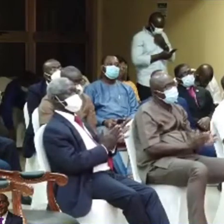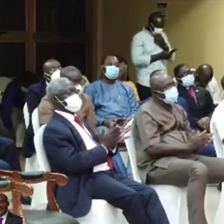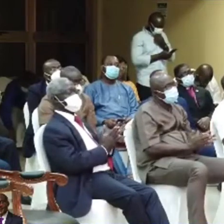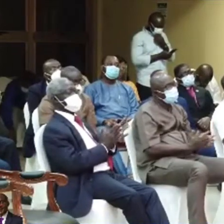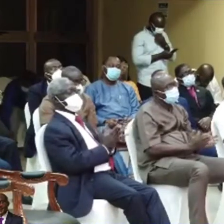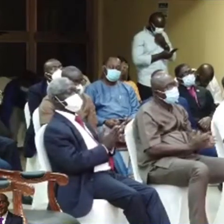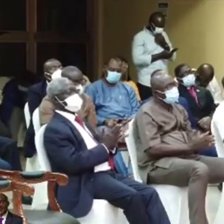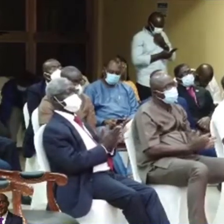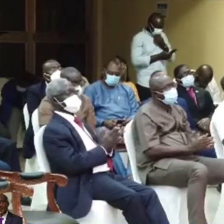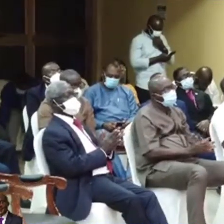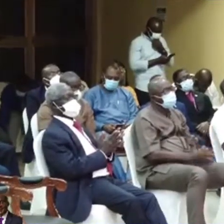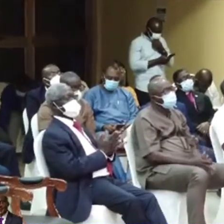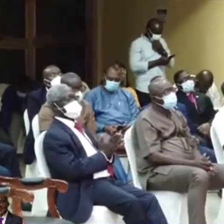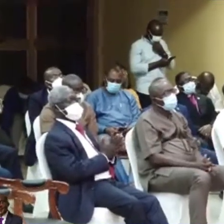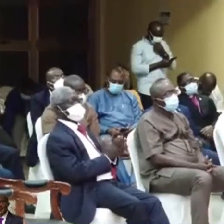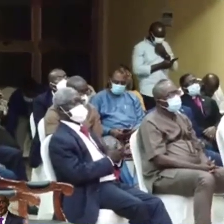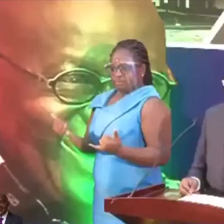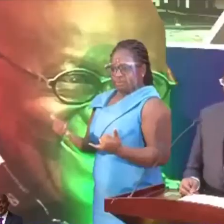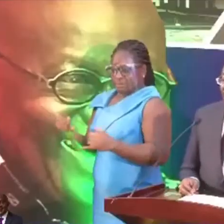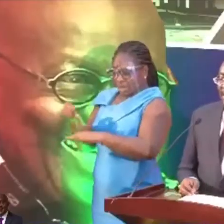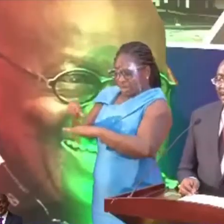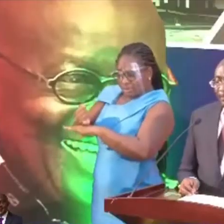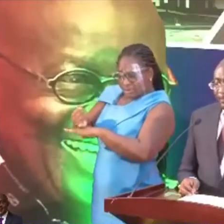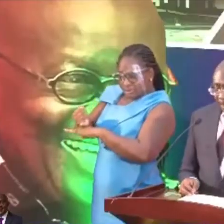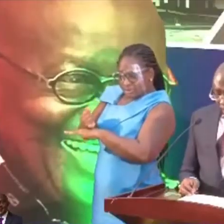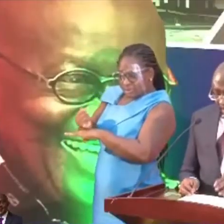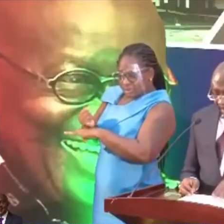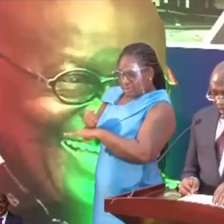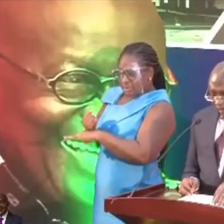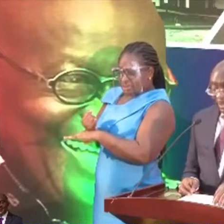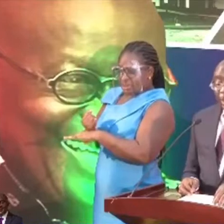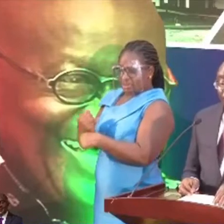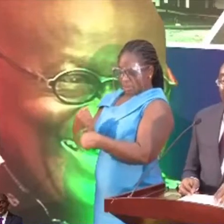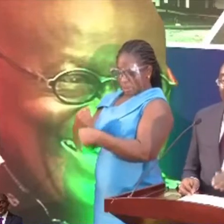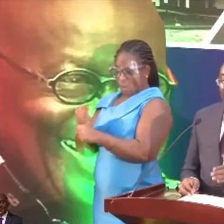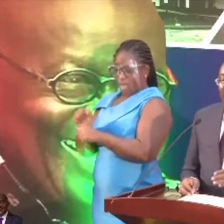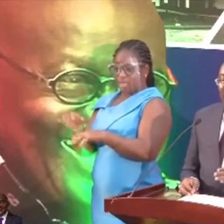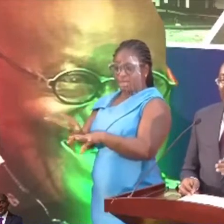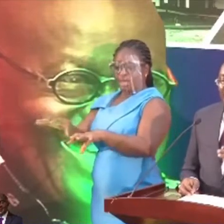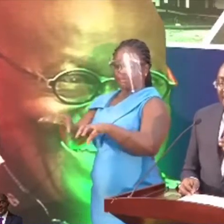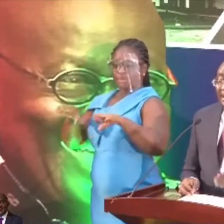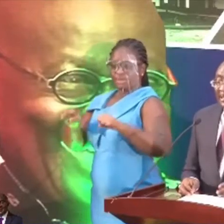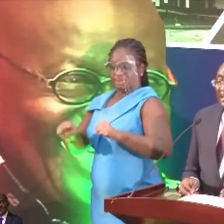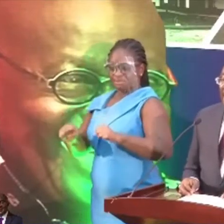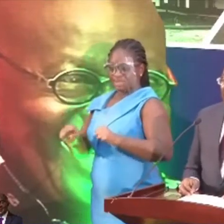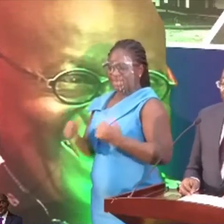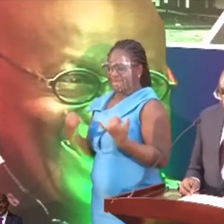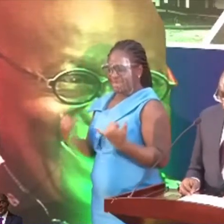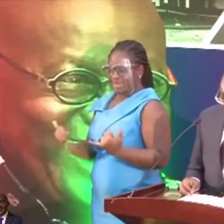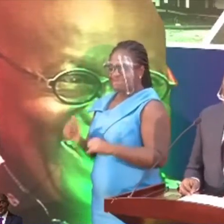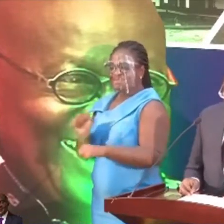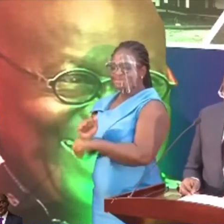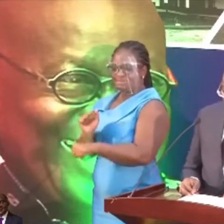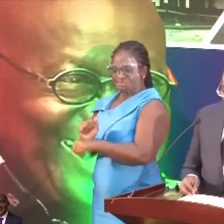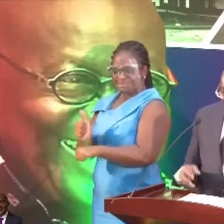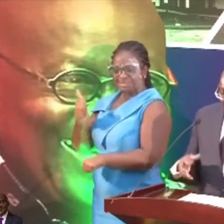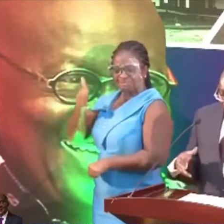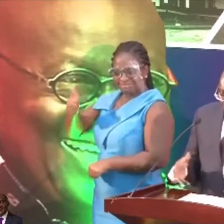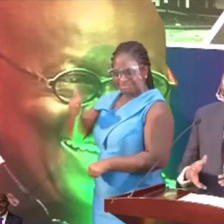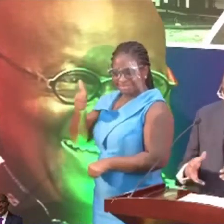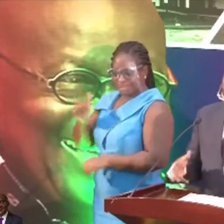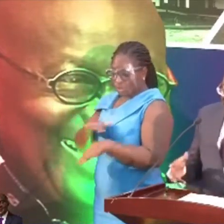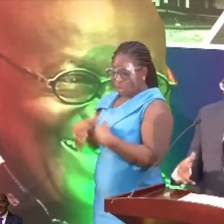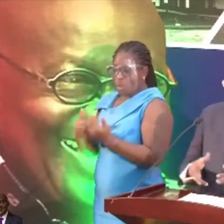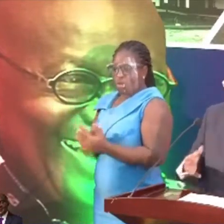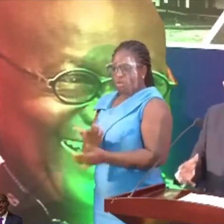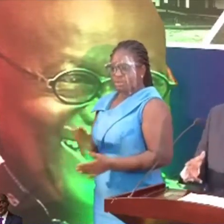So the process of industrialization and the framework that we've adopted is yielding a lot of fruit. And all of